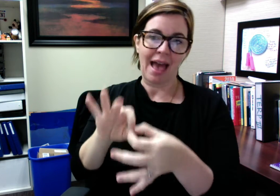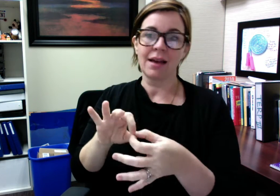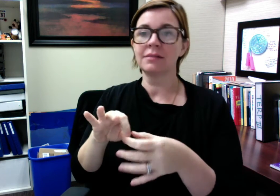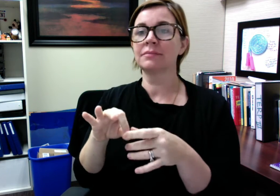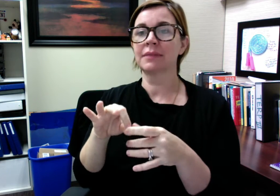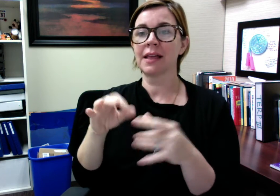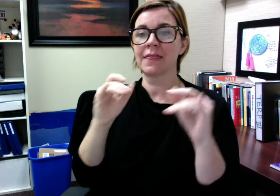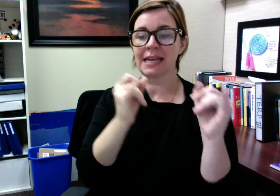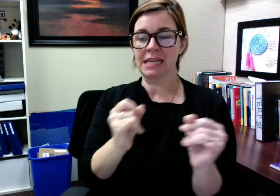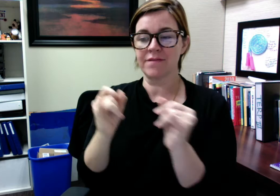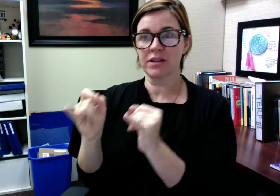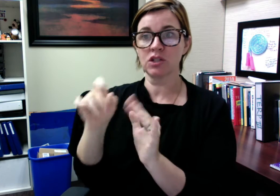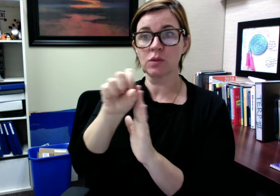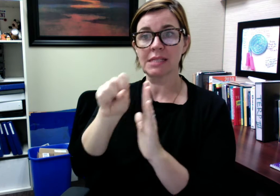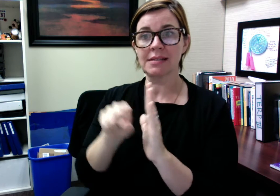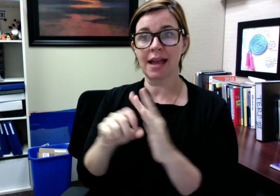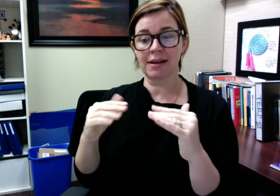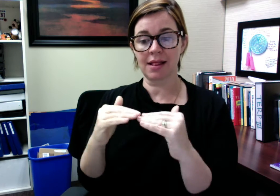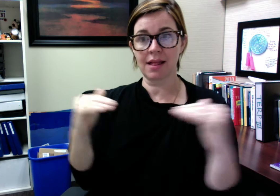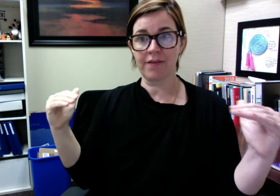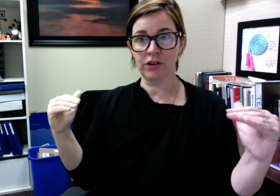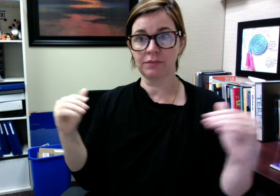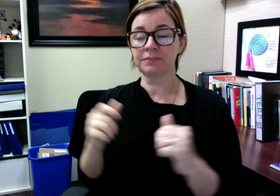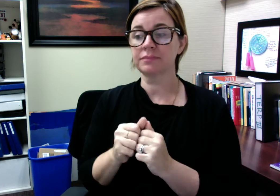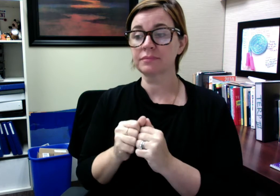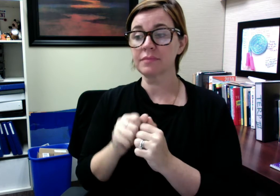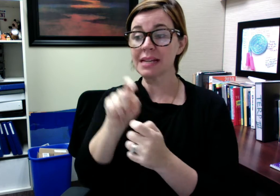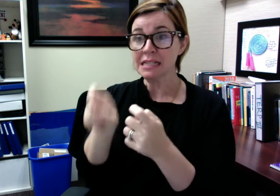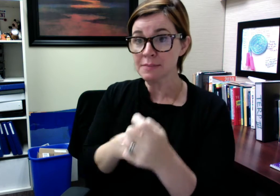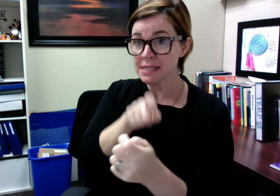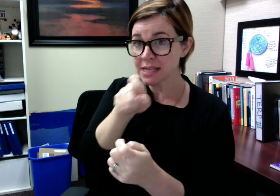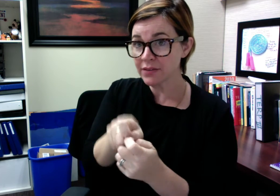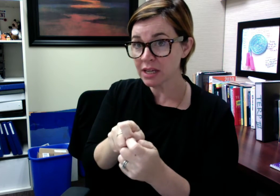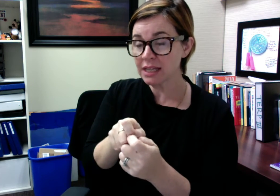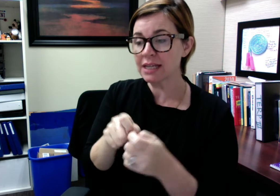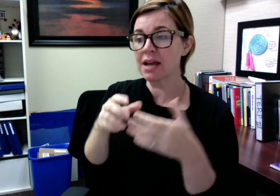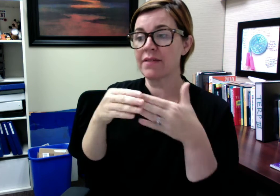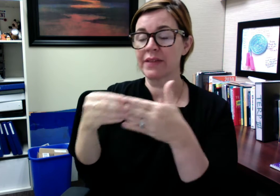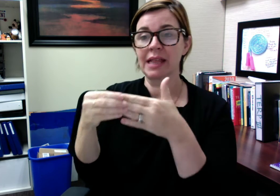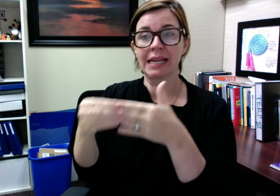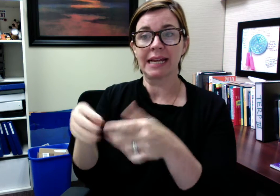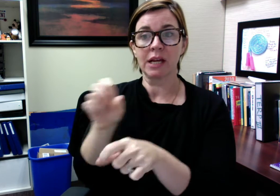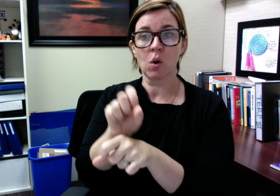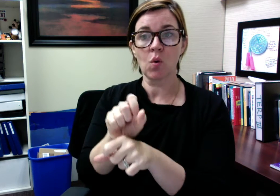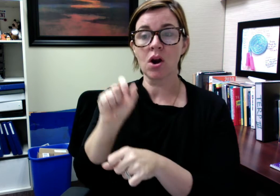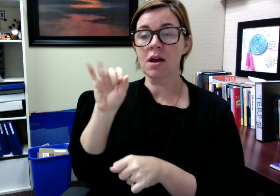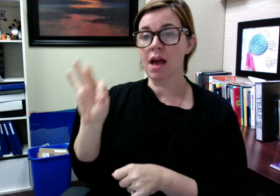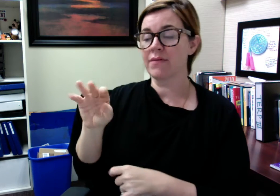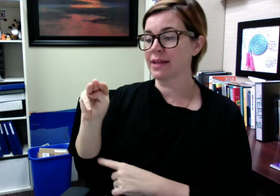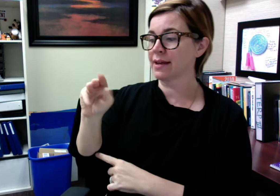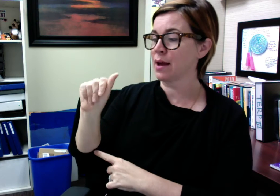specifically on the pioneering work of the Massachusetts Medical Interpreters